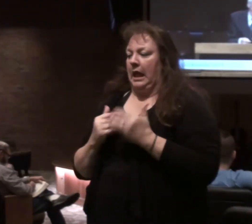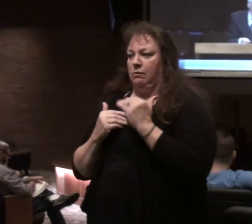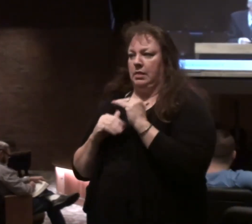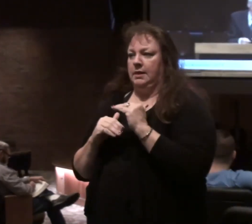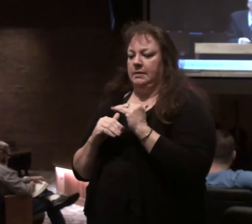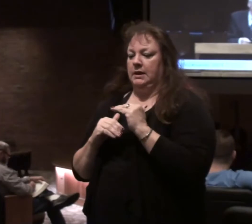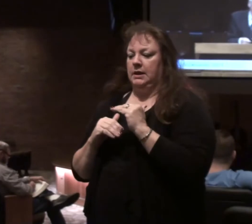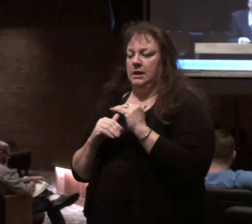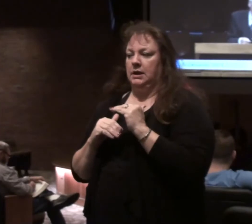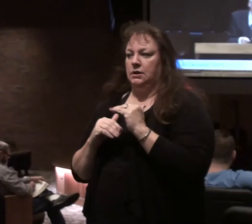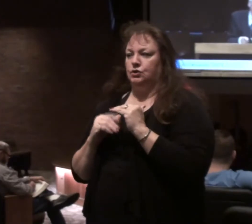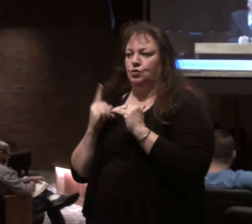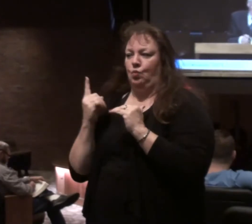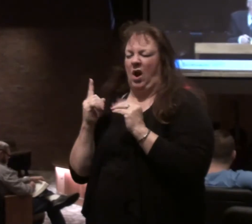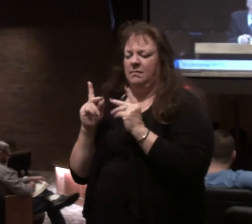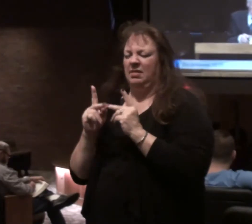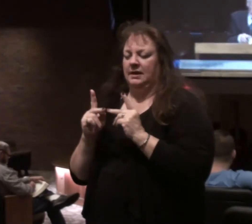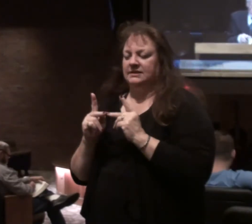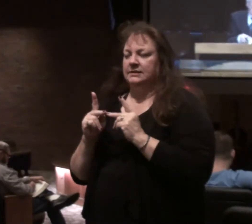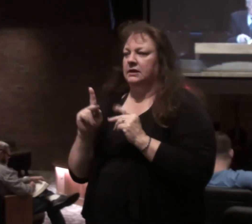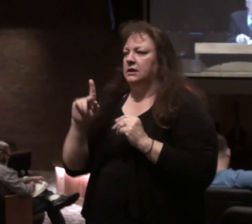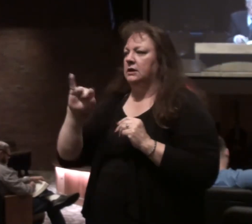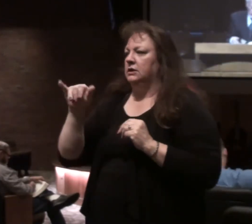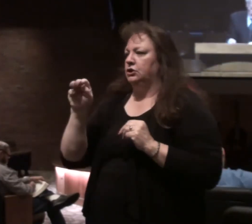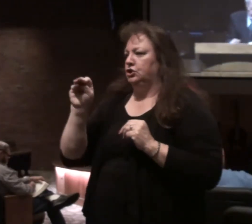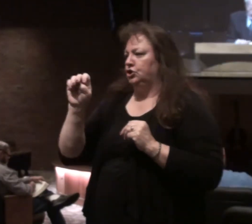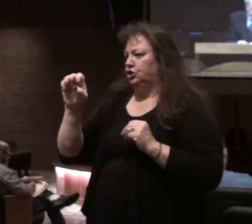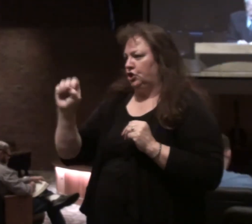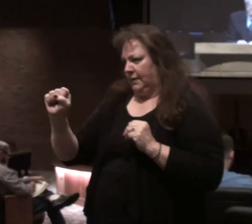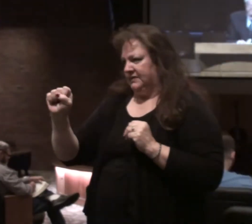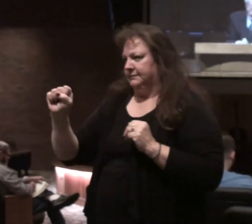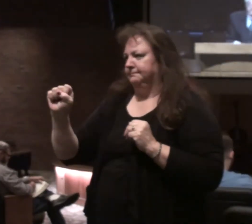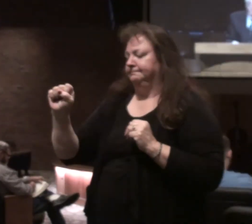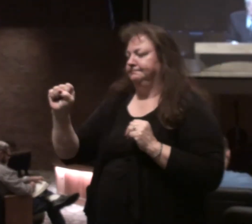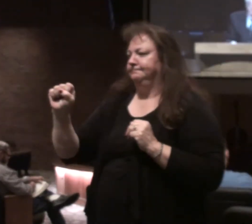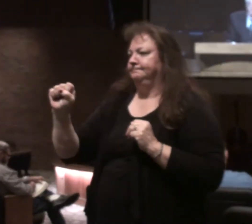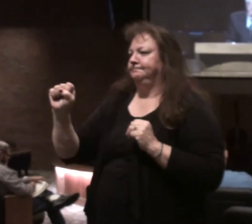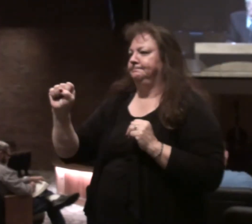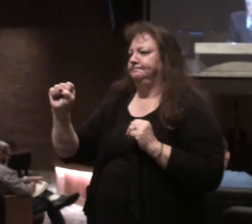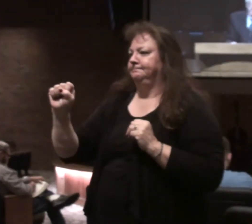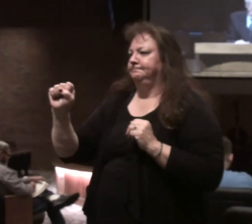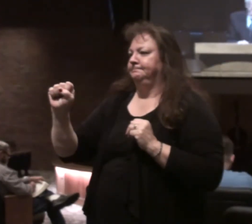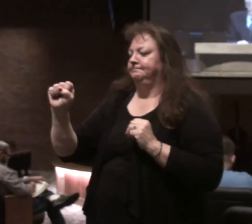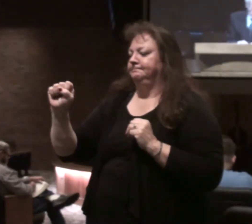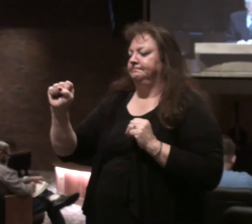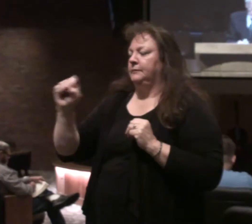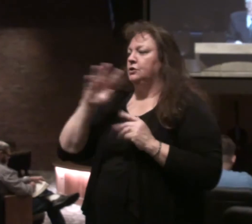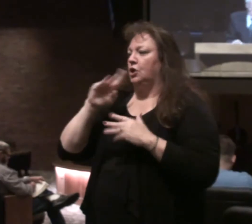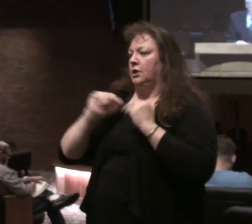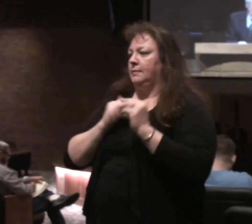places because there are many. But come to the book of James in the New Testament. He talks about the words.